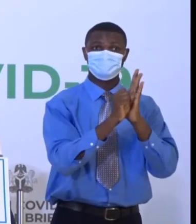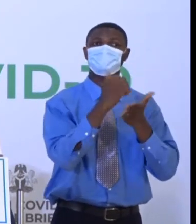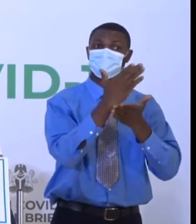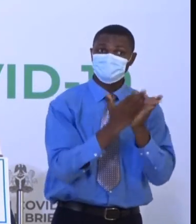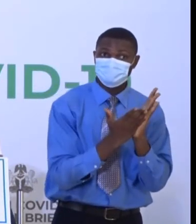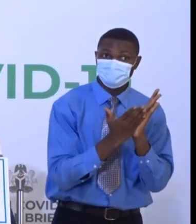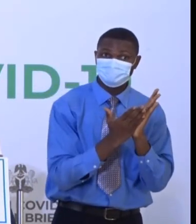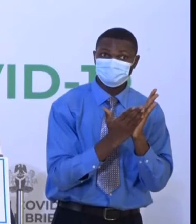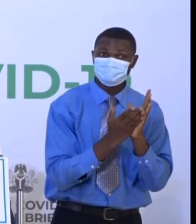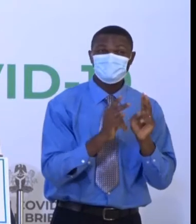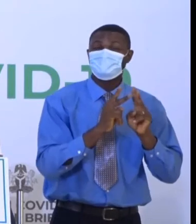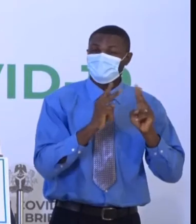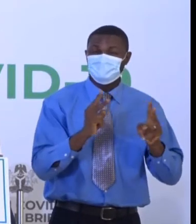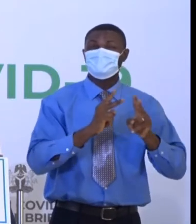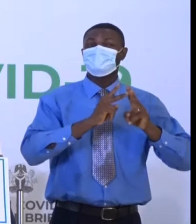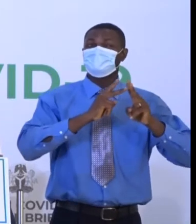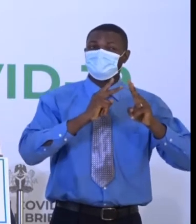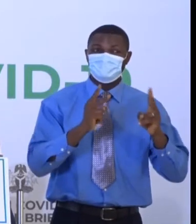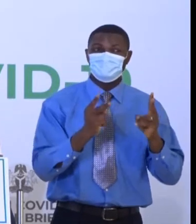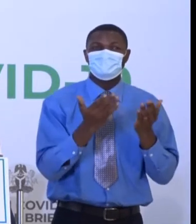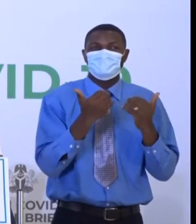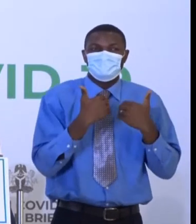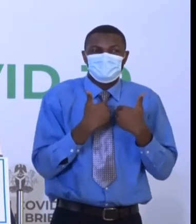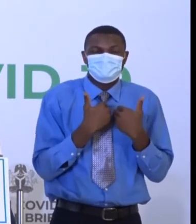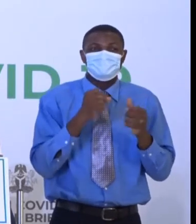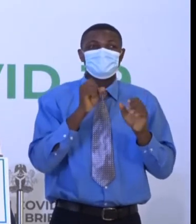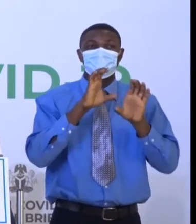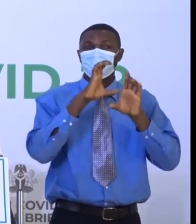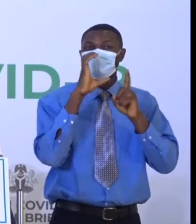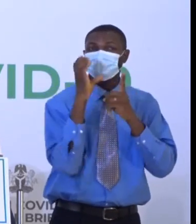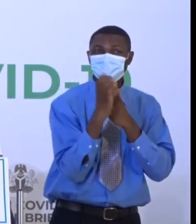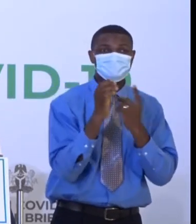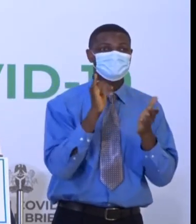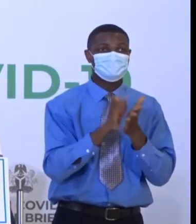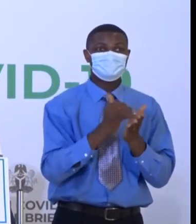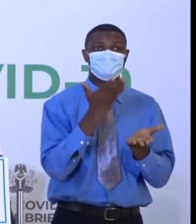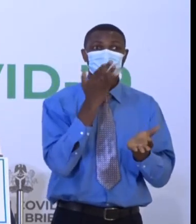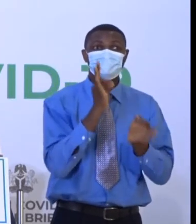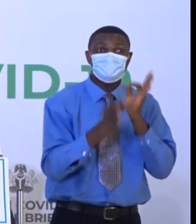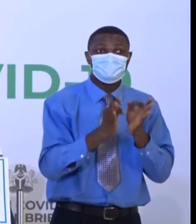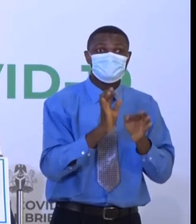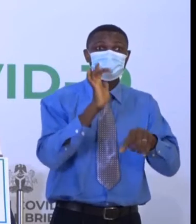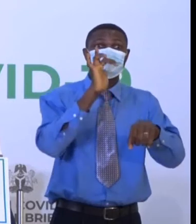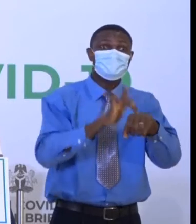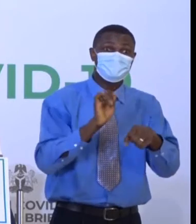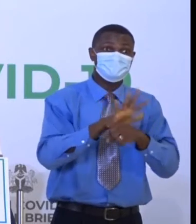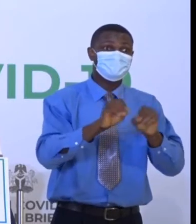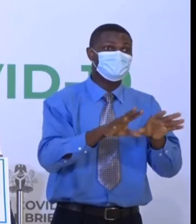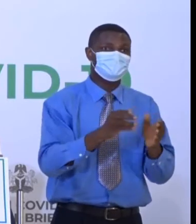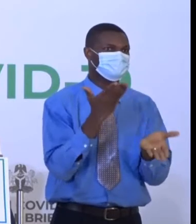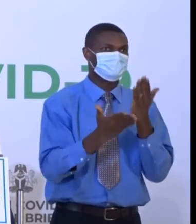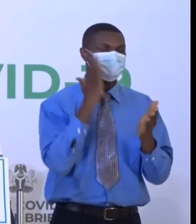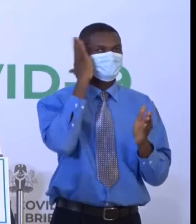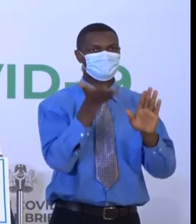that are that have conditions that they might not survive it. So we need to take responsibility.